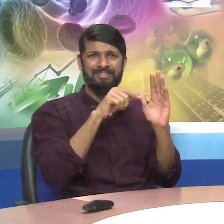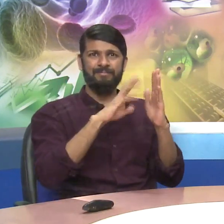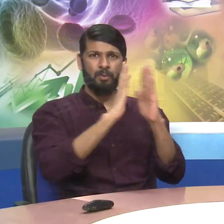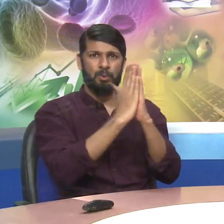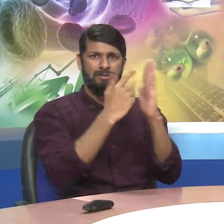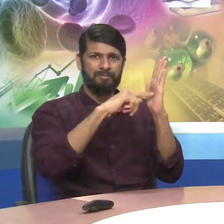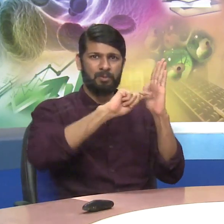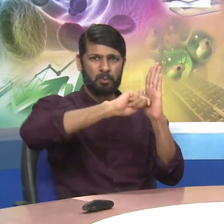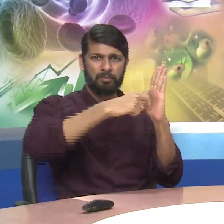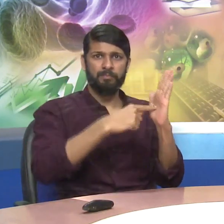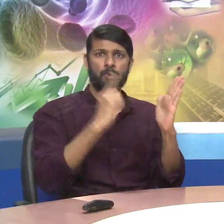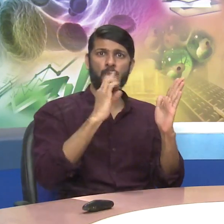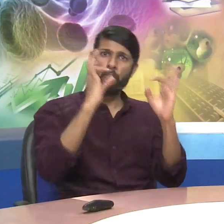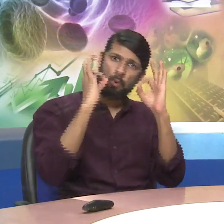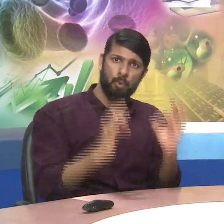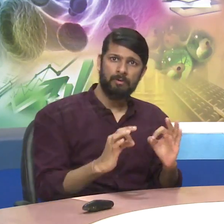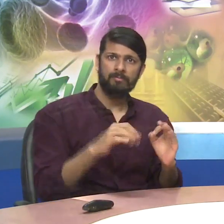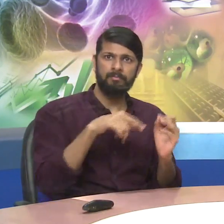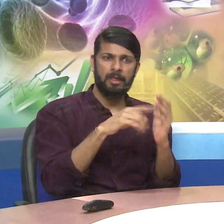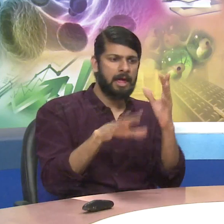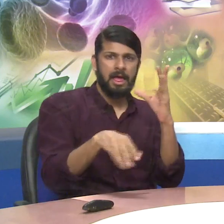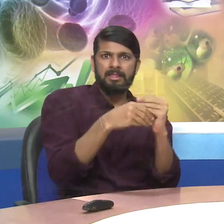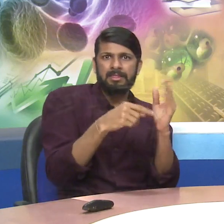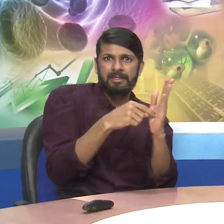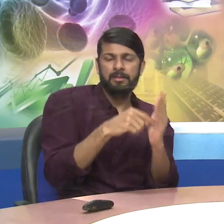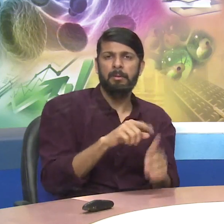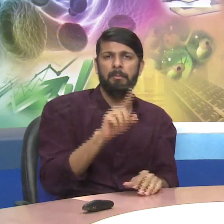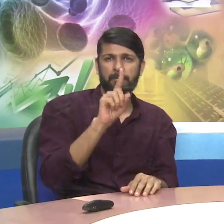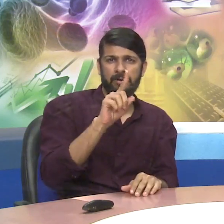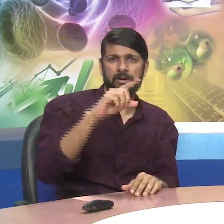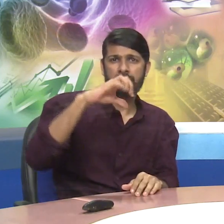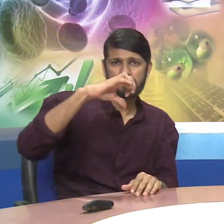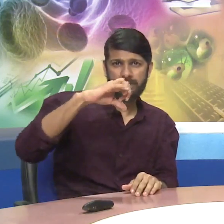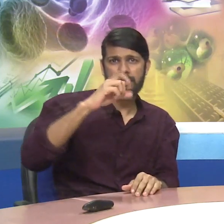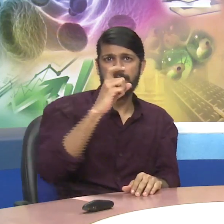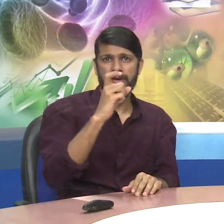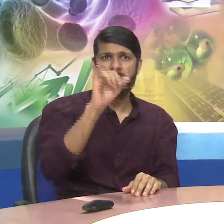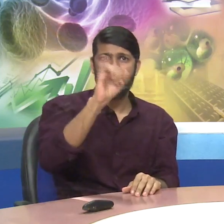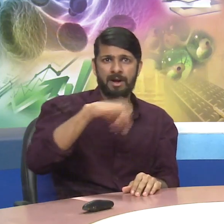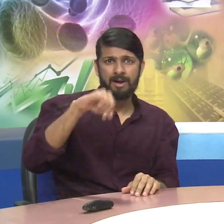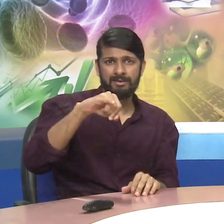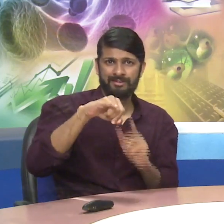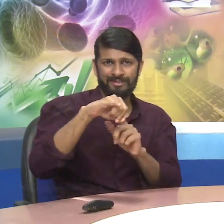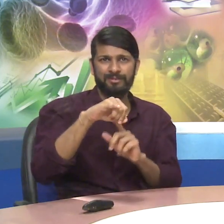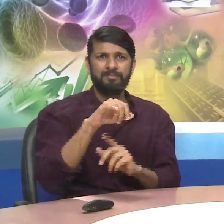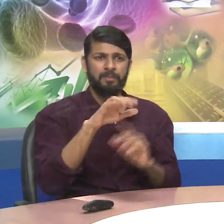socialist. In our Constitution of India, the word